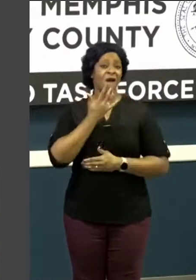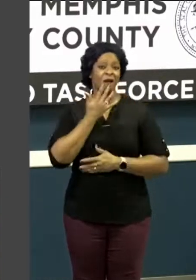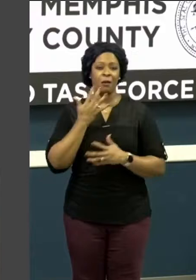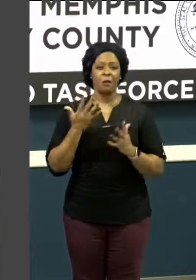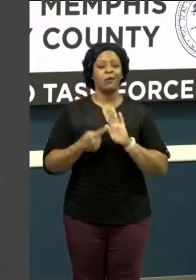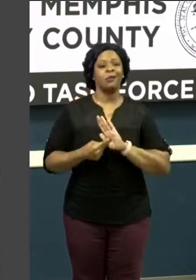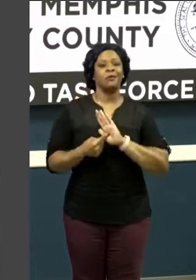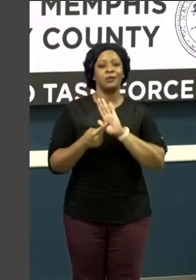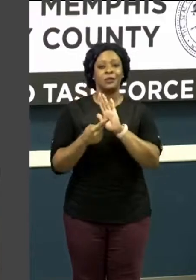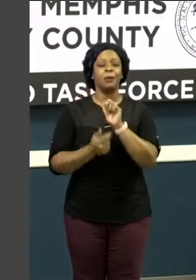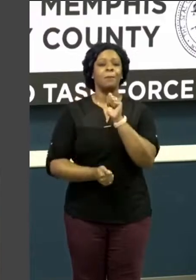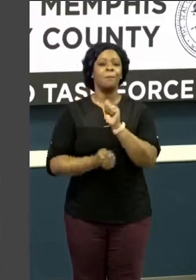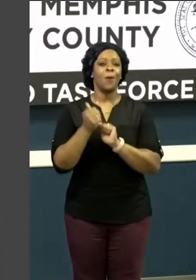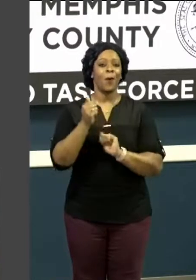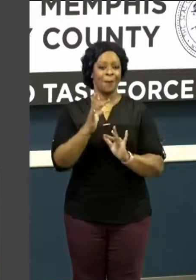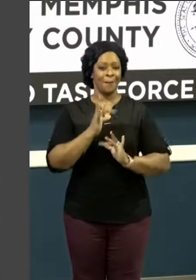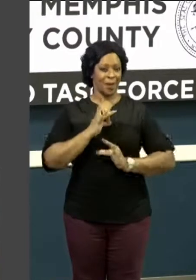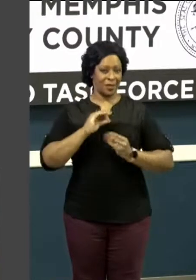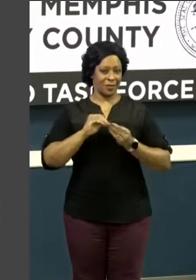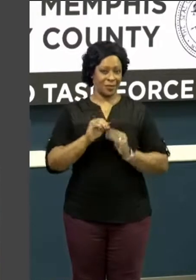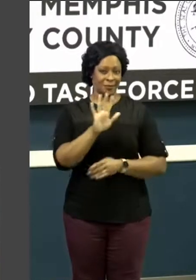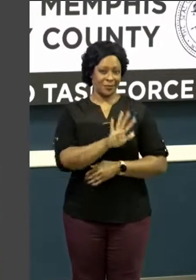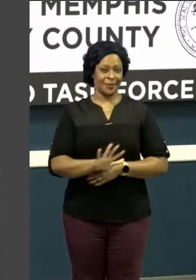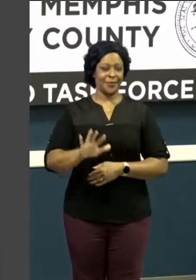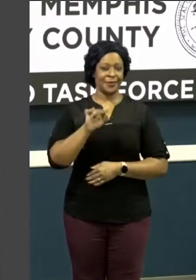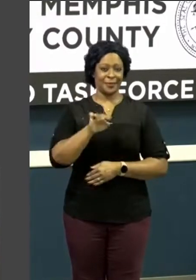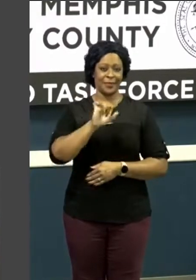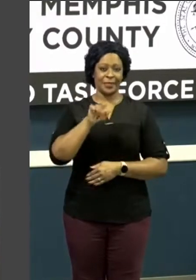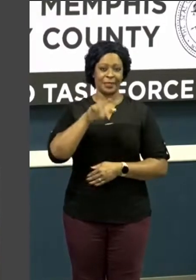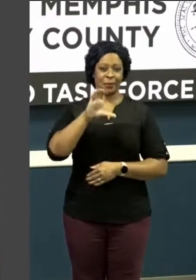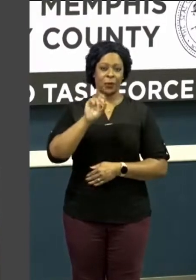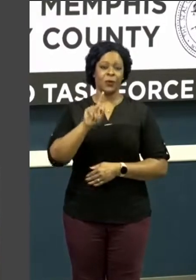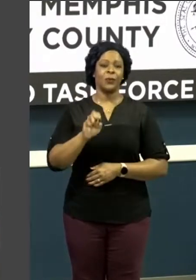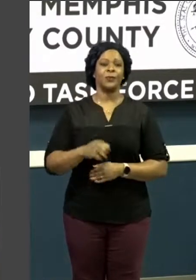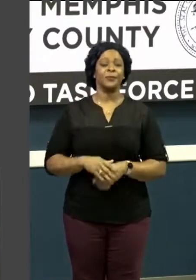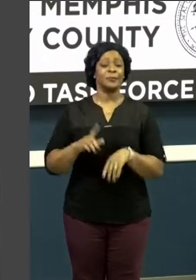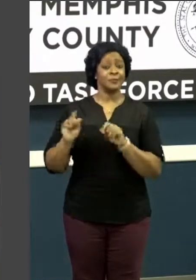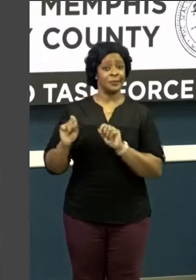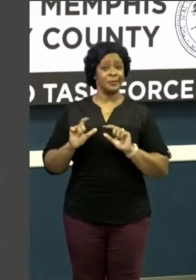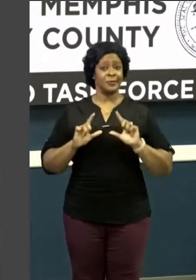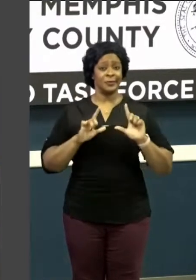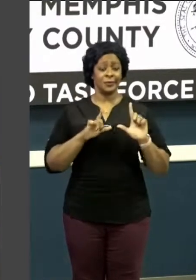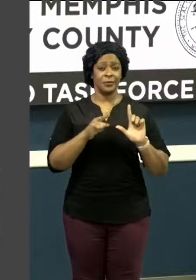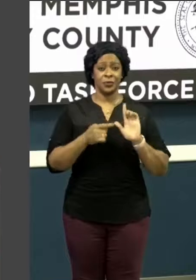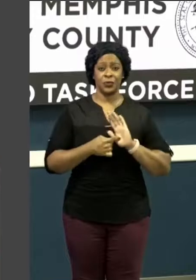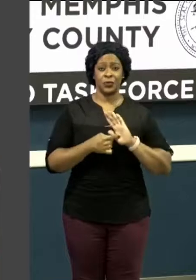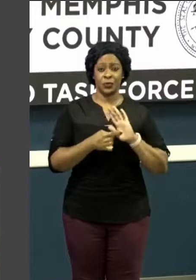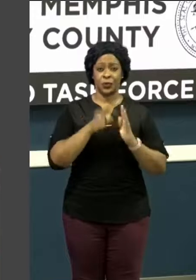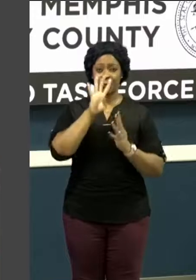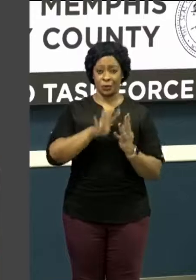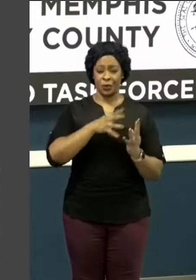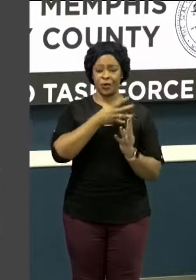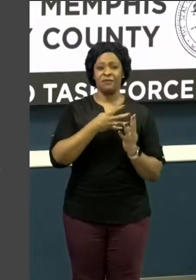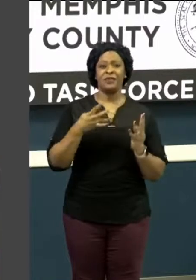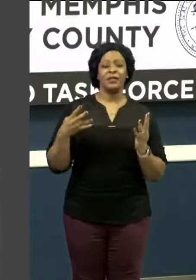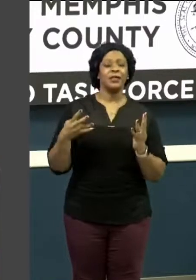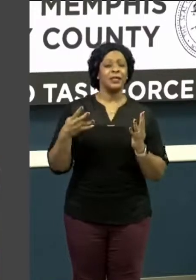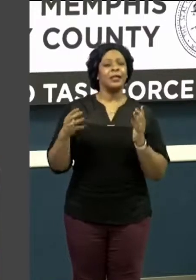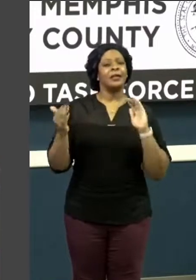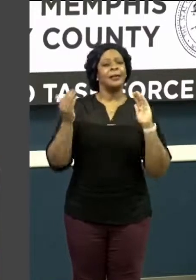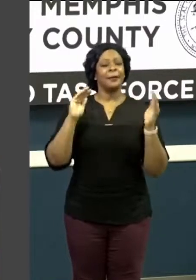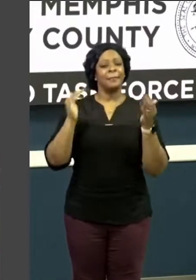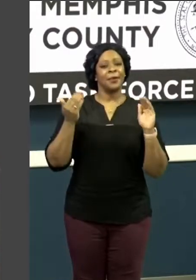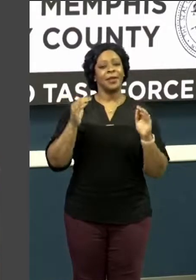areas showing where more active cases are in those zip codes. Next slide. This graph